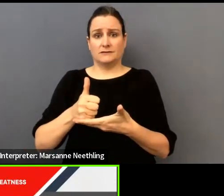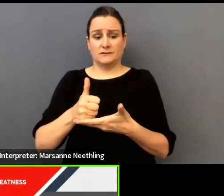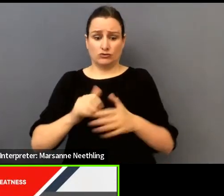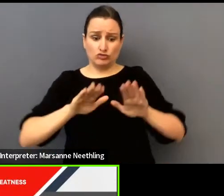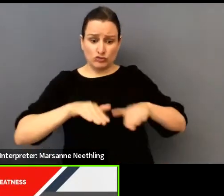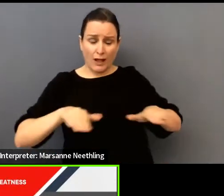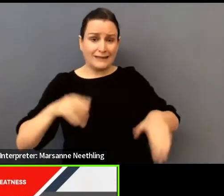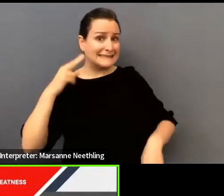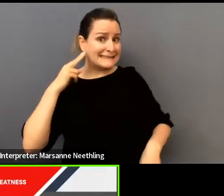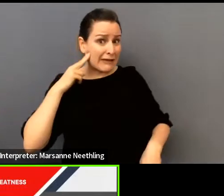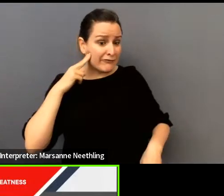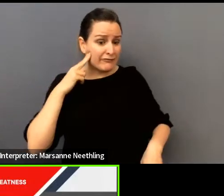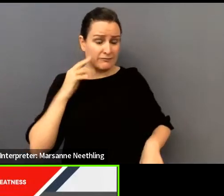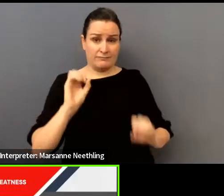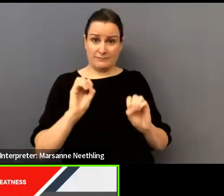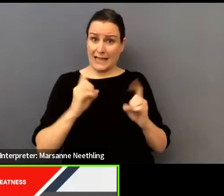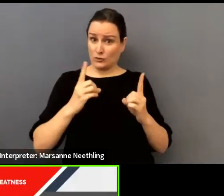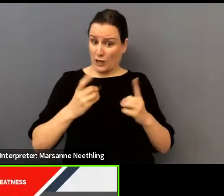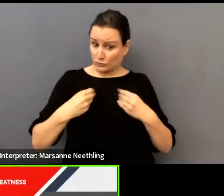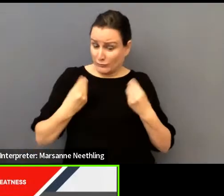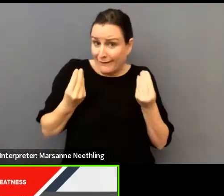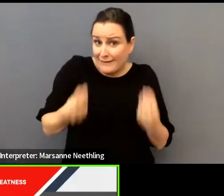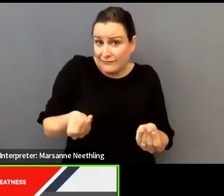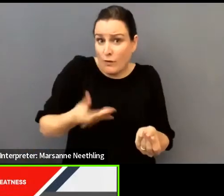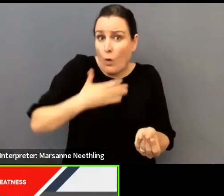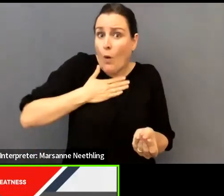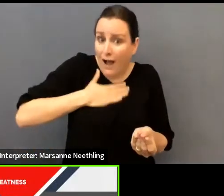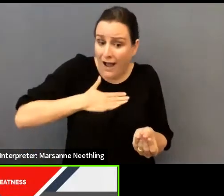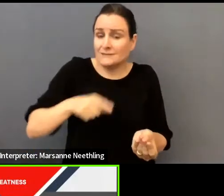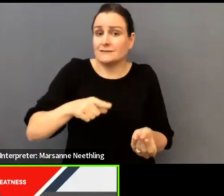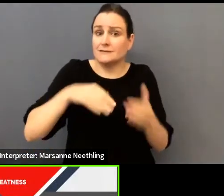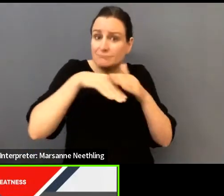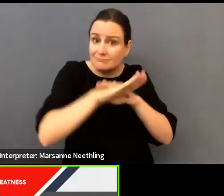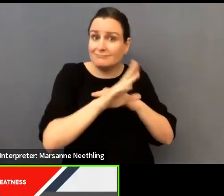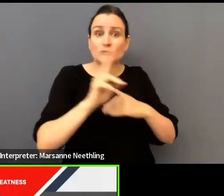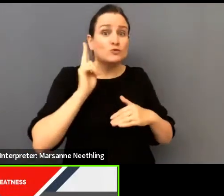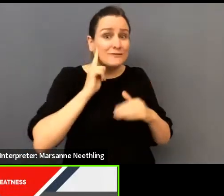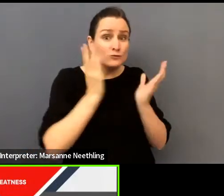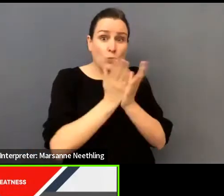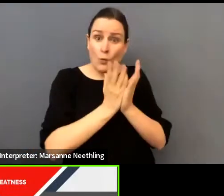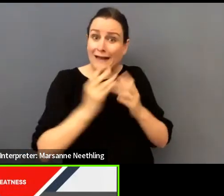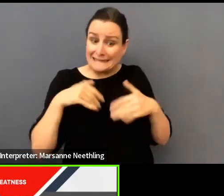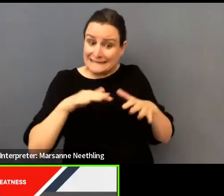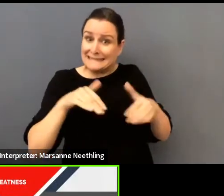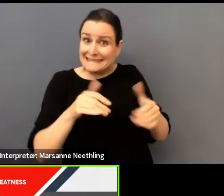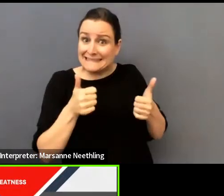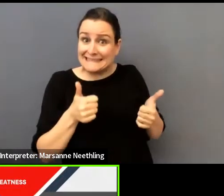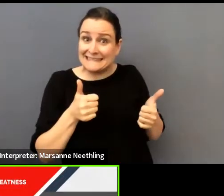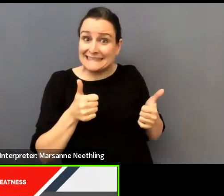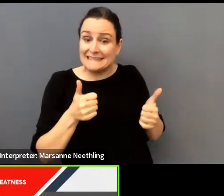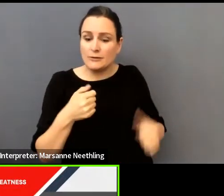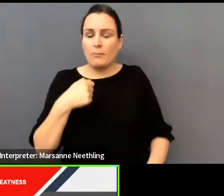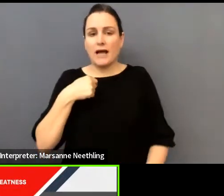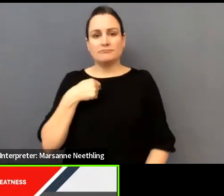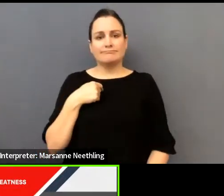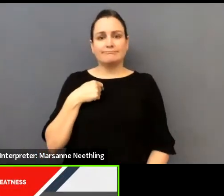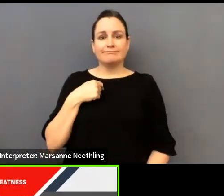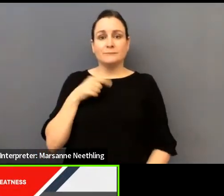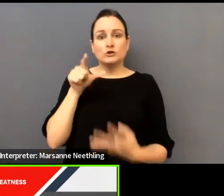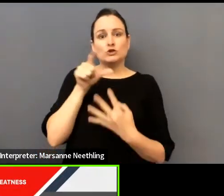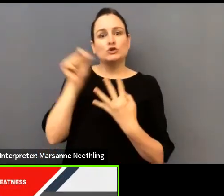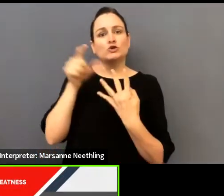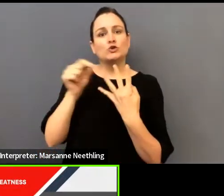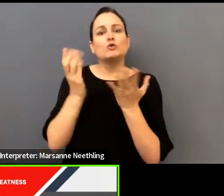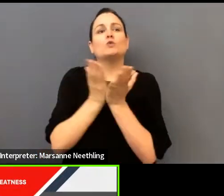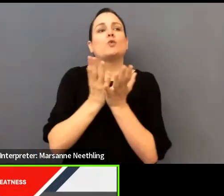need at a school for the deaf don't have a lot of options of where